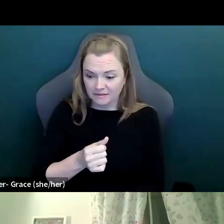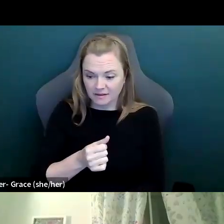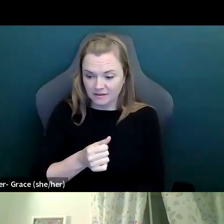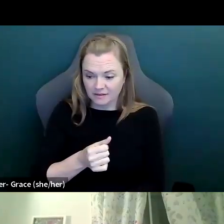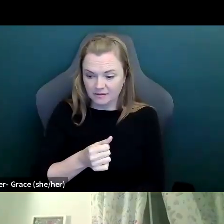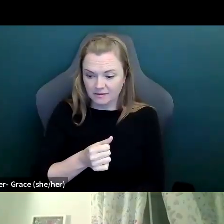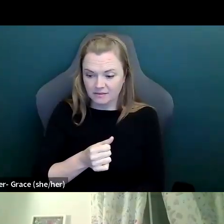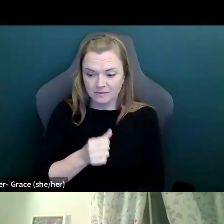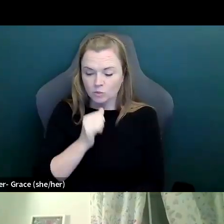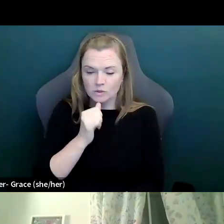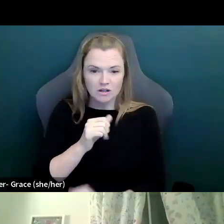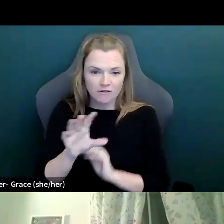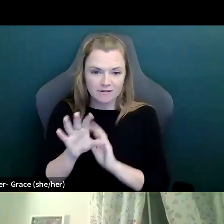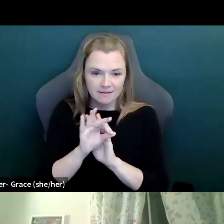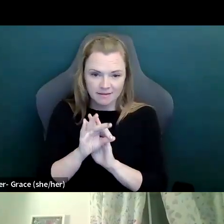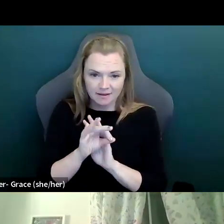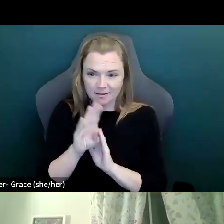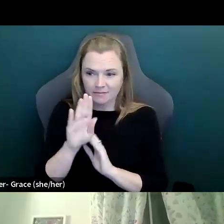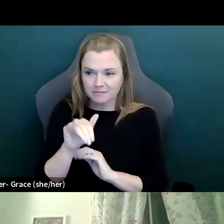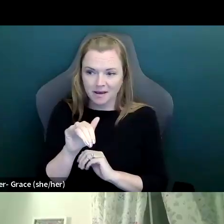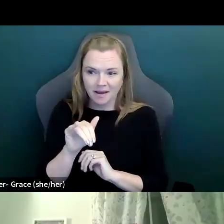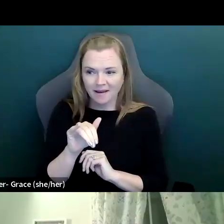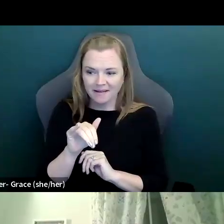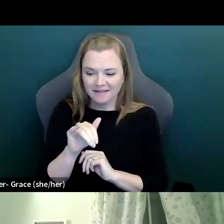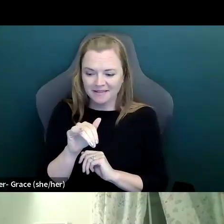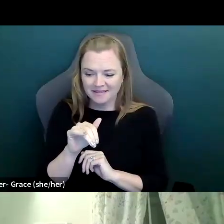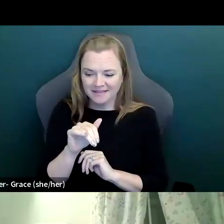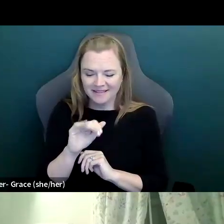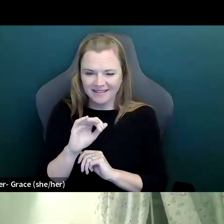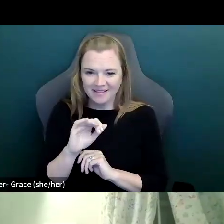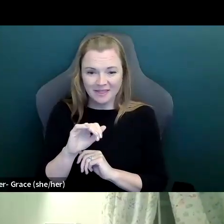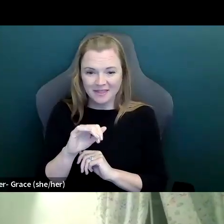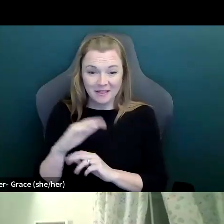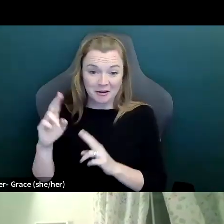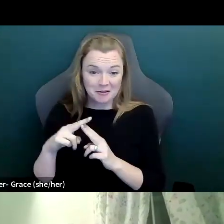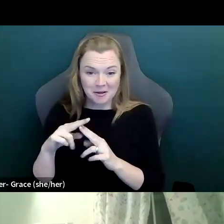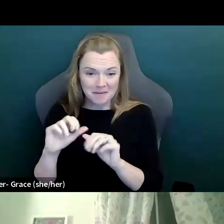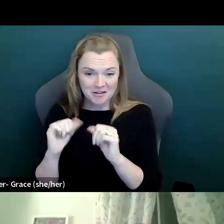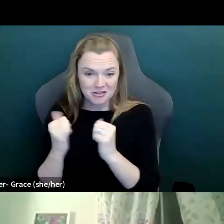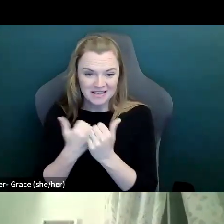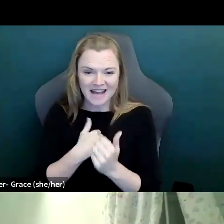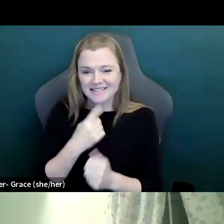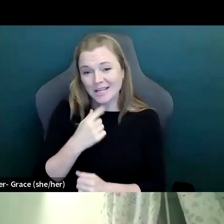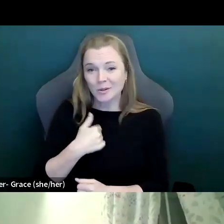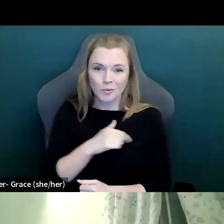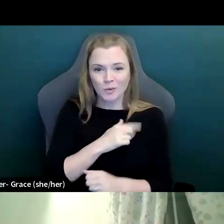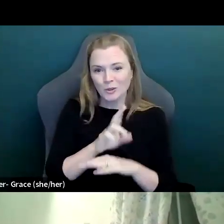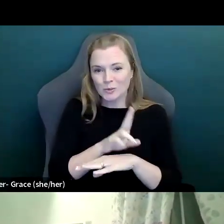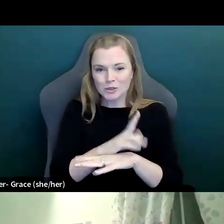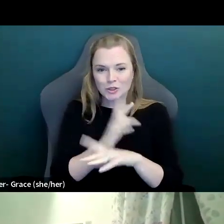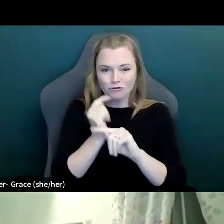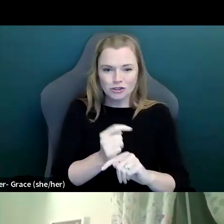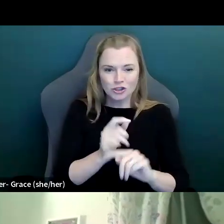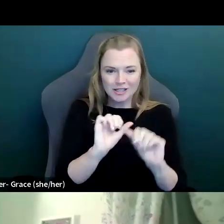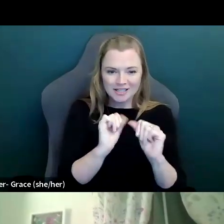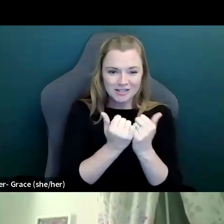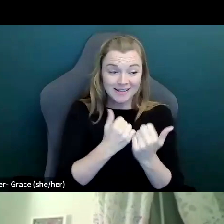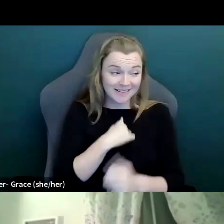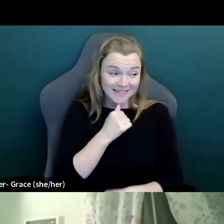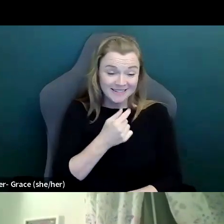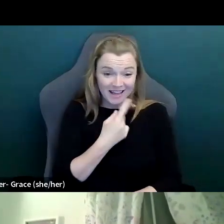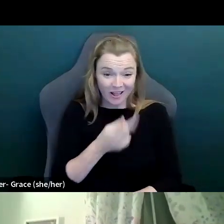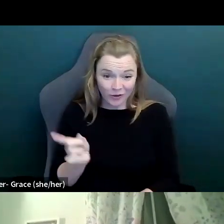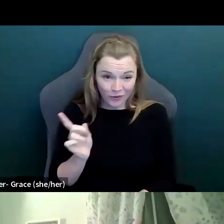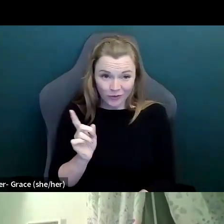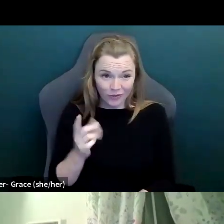not selected by the sought after agency. I said we went with a traditional agency. What I didn't tell you is